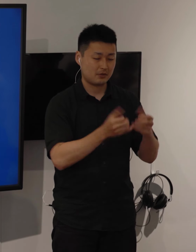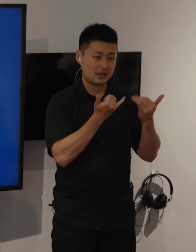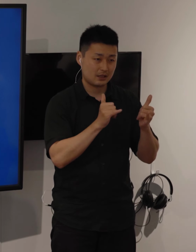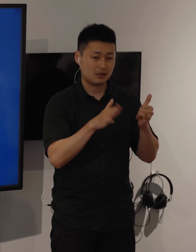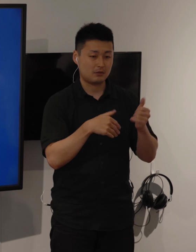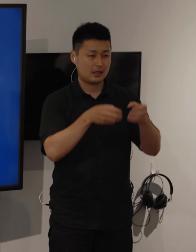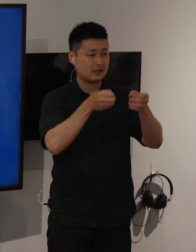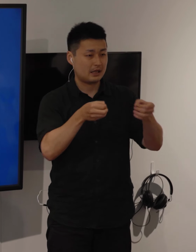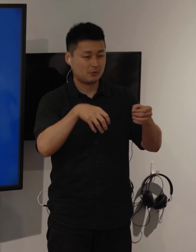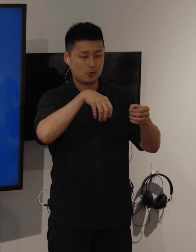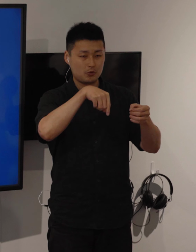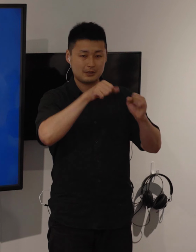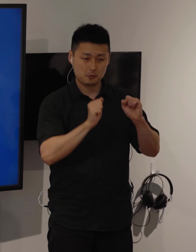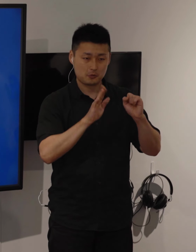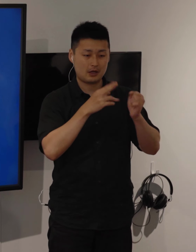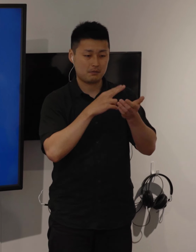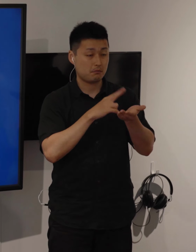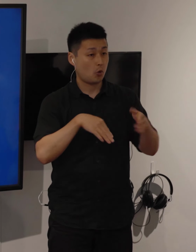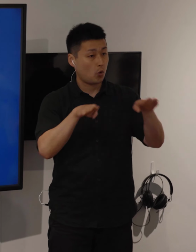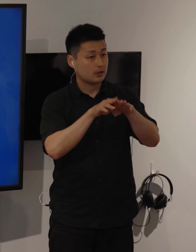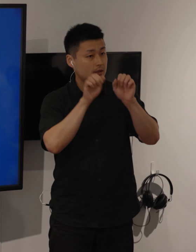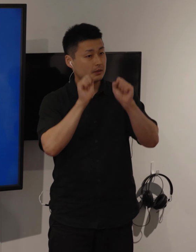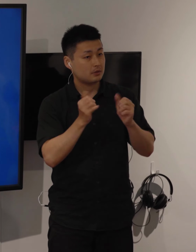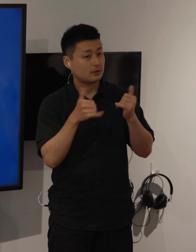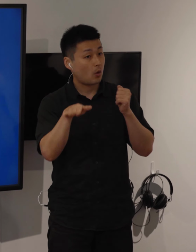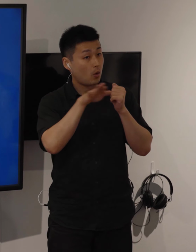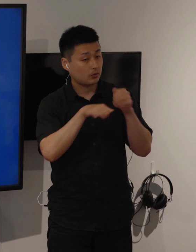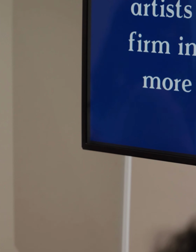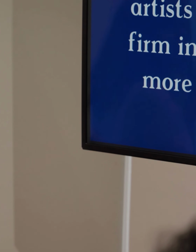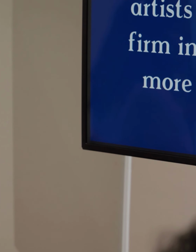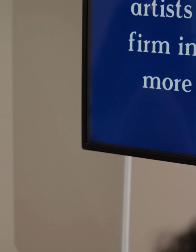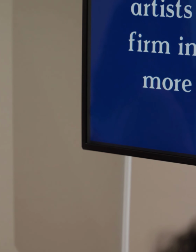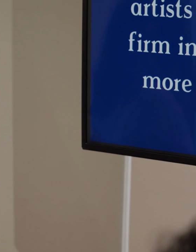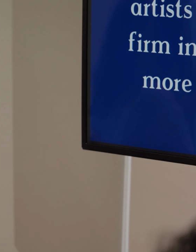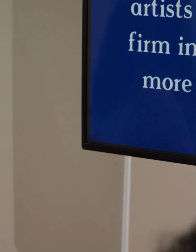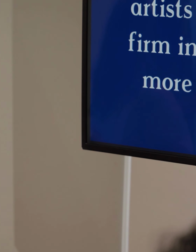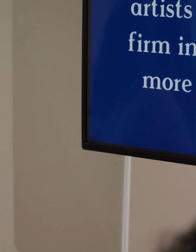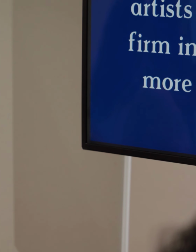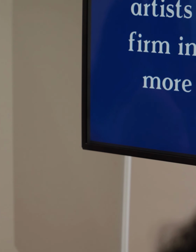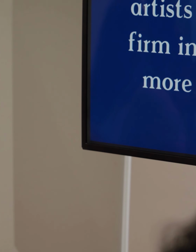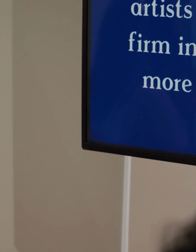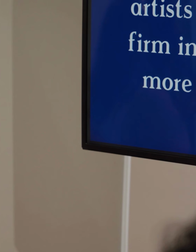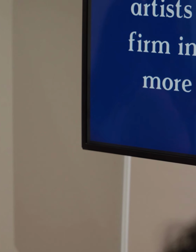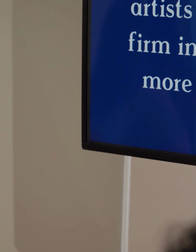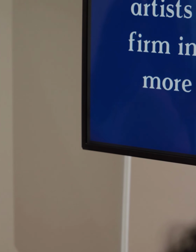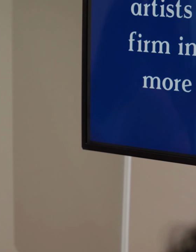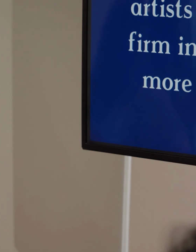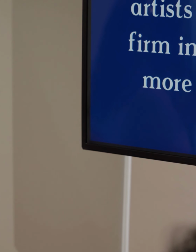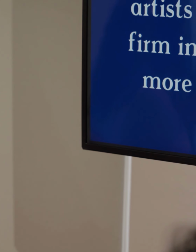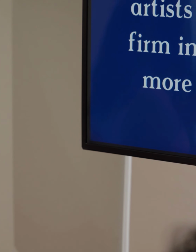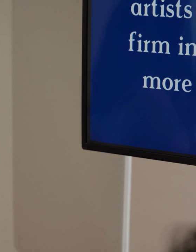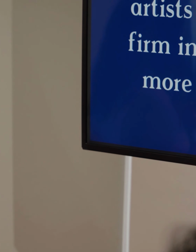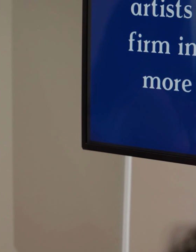put on exhibitions and also do professional development opportunities for them. But with that organization, because it worked with so